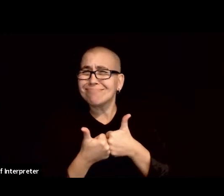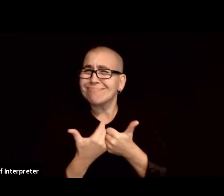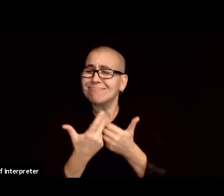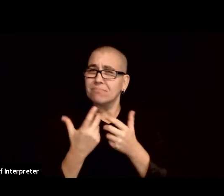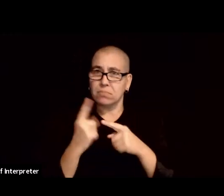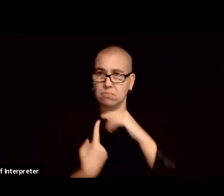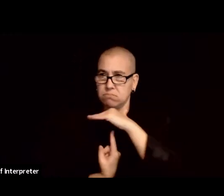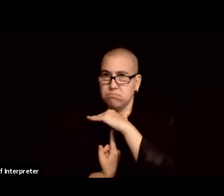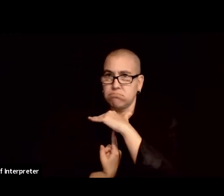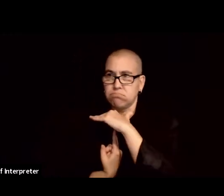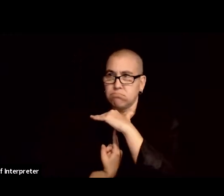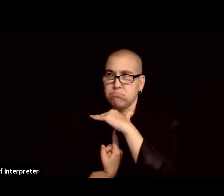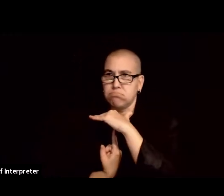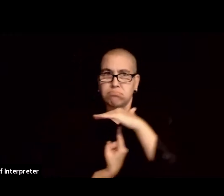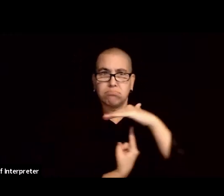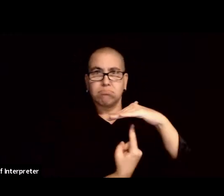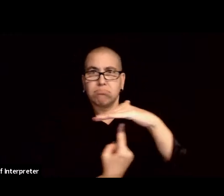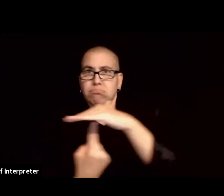Thank you.